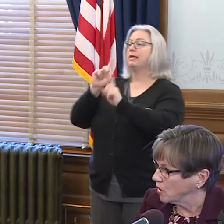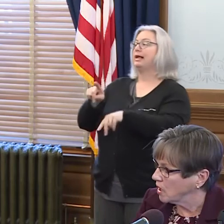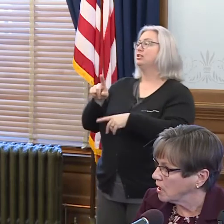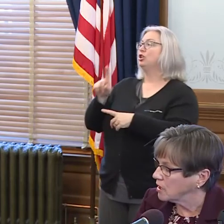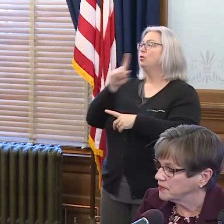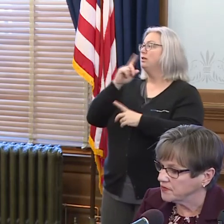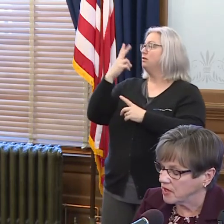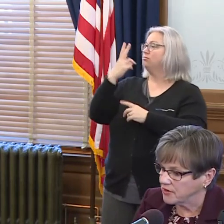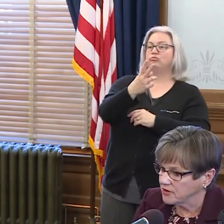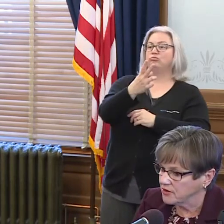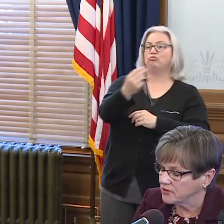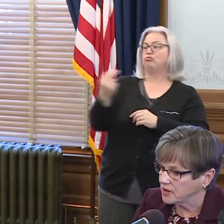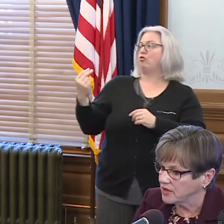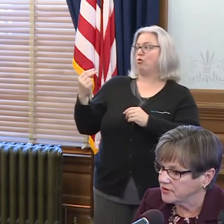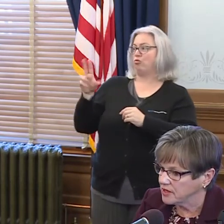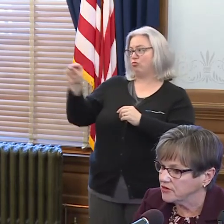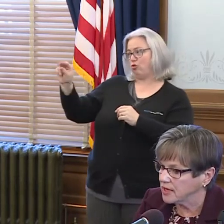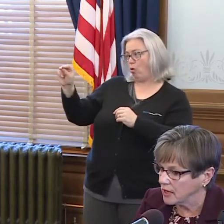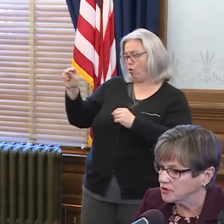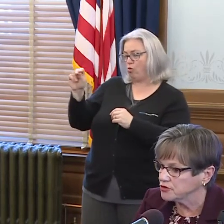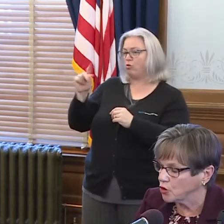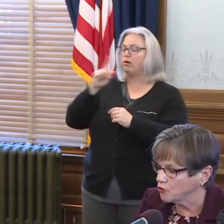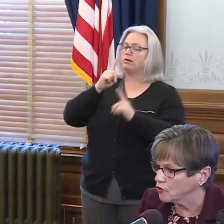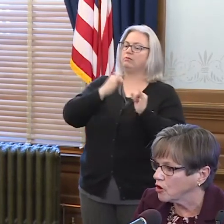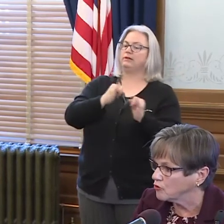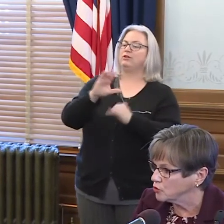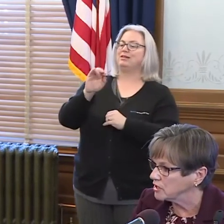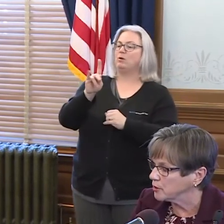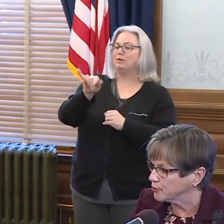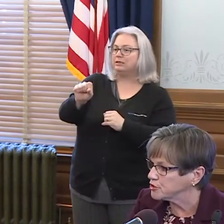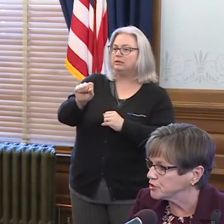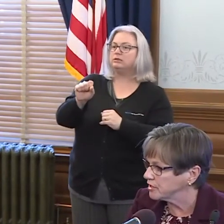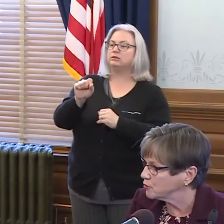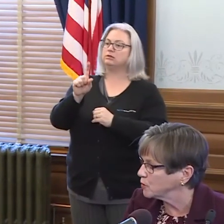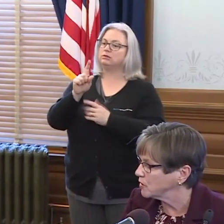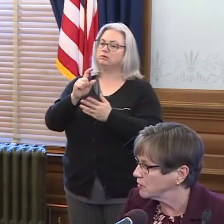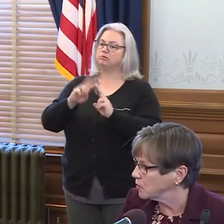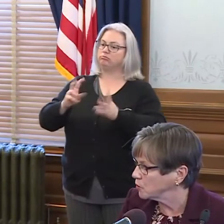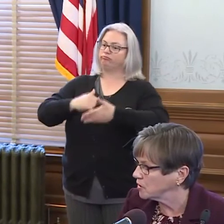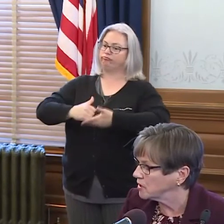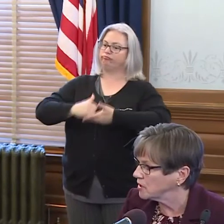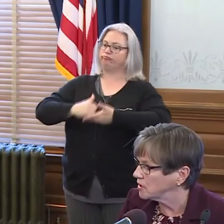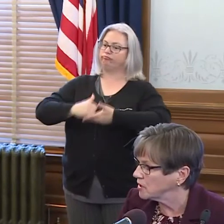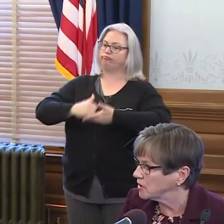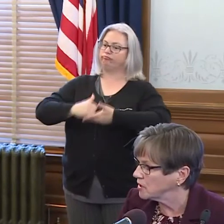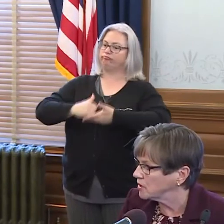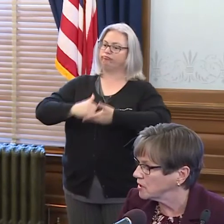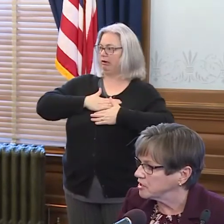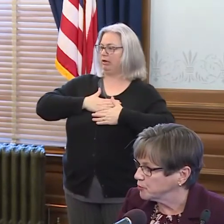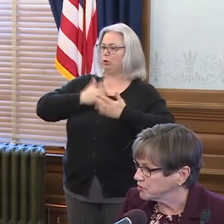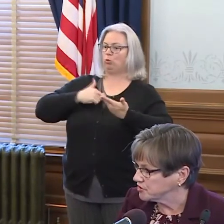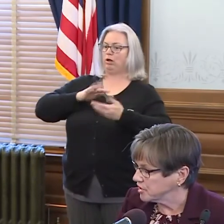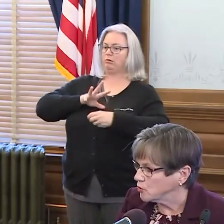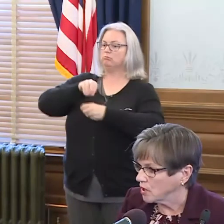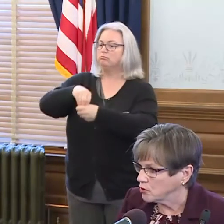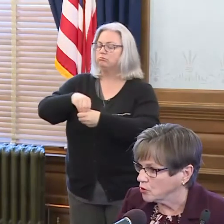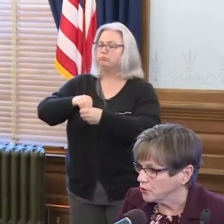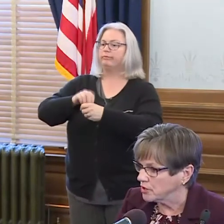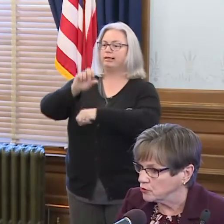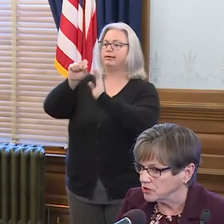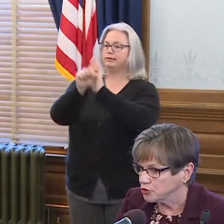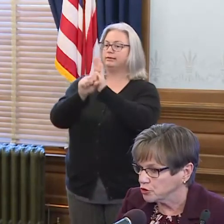no. I think the counties overall really appreciated when we stepped in and put the